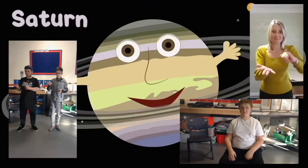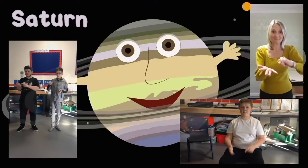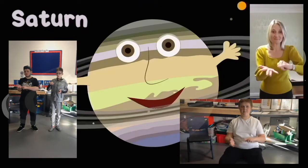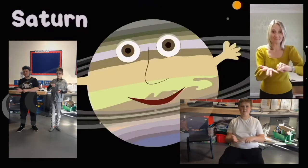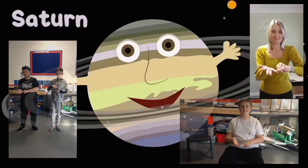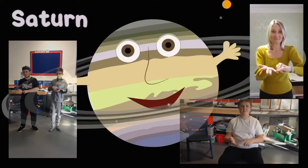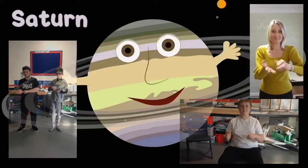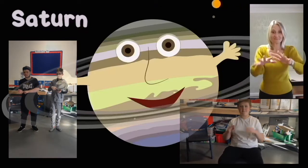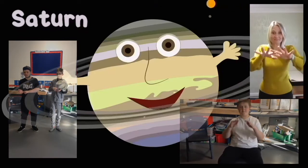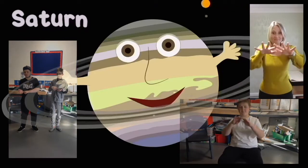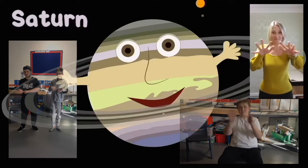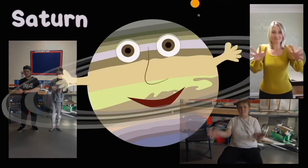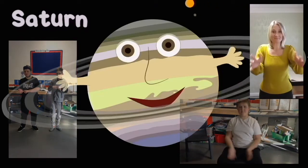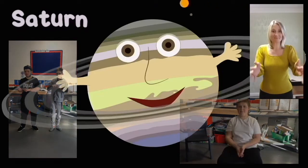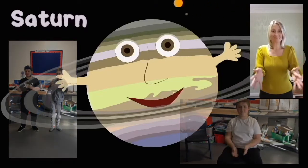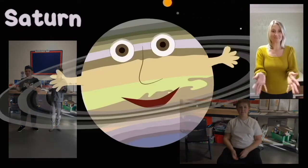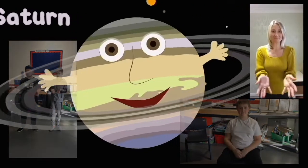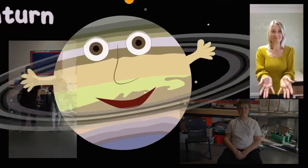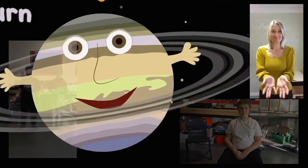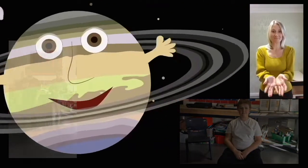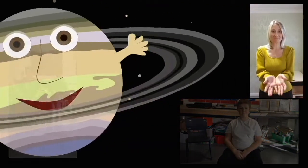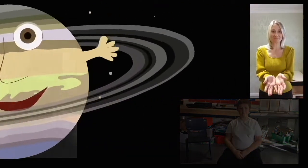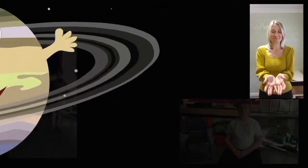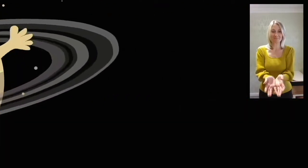I am Saturn.